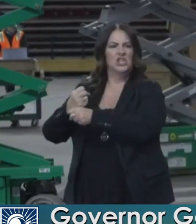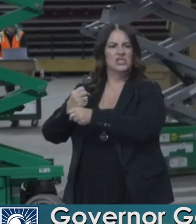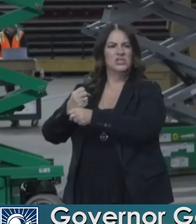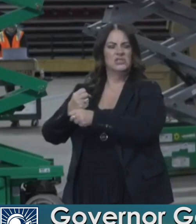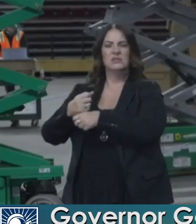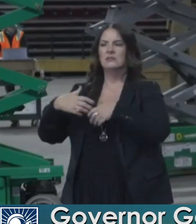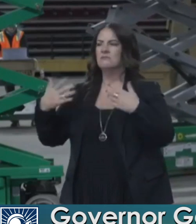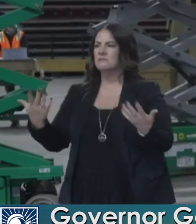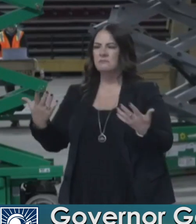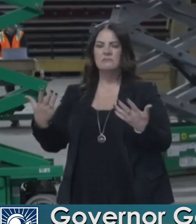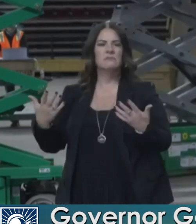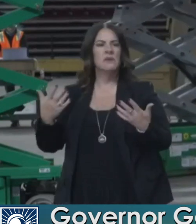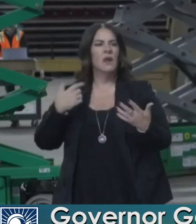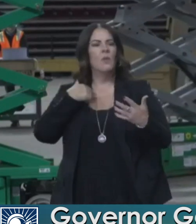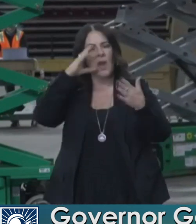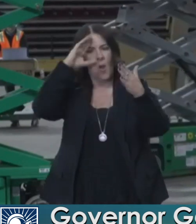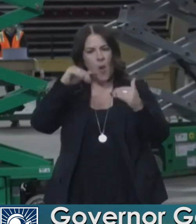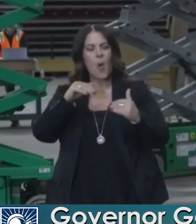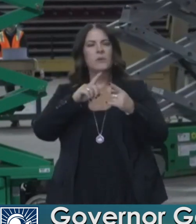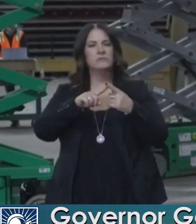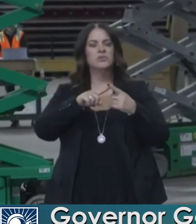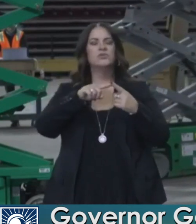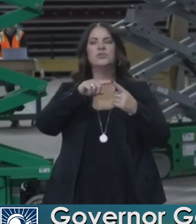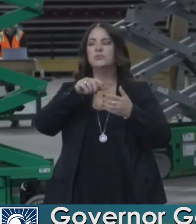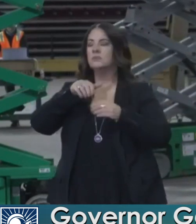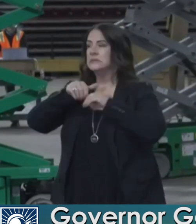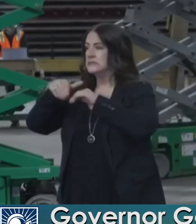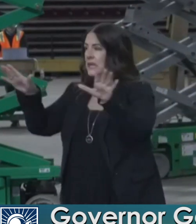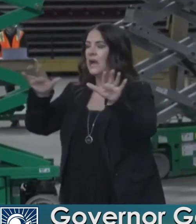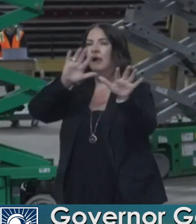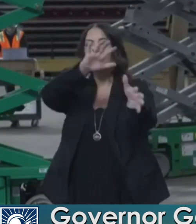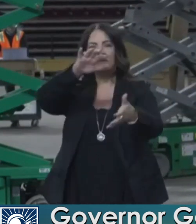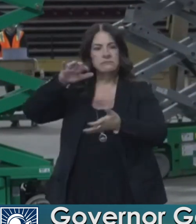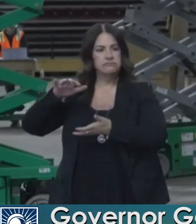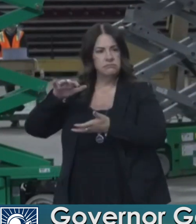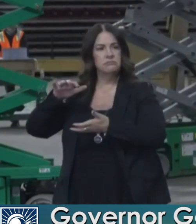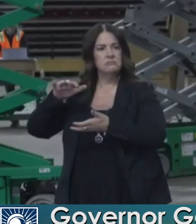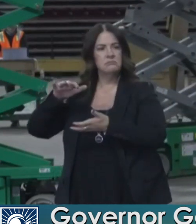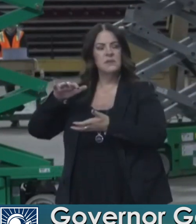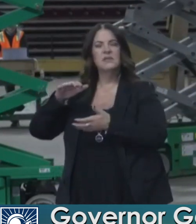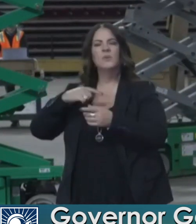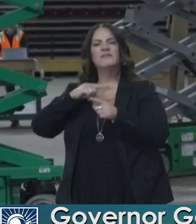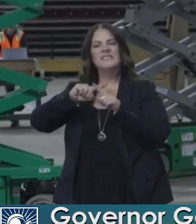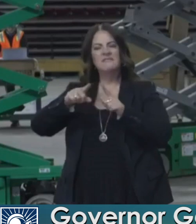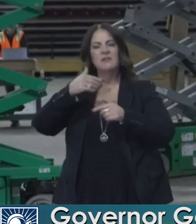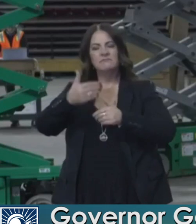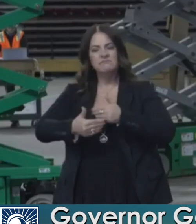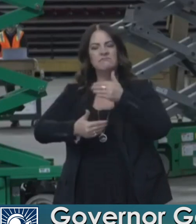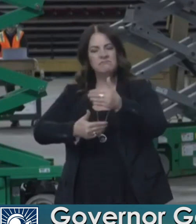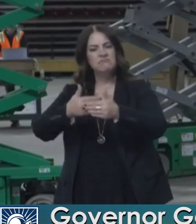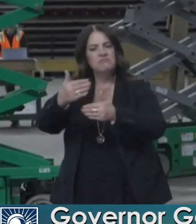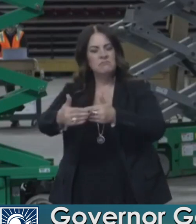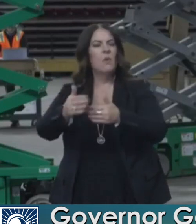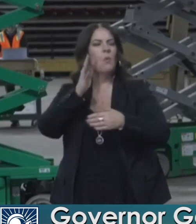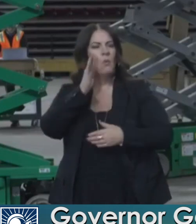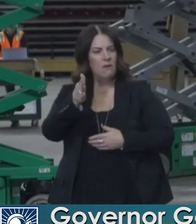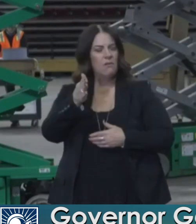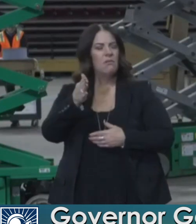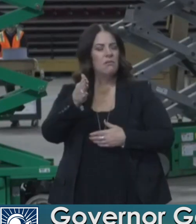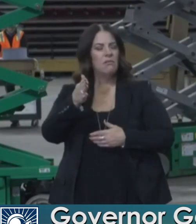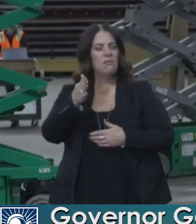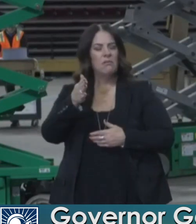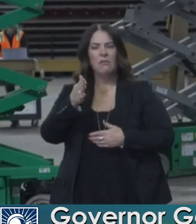empty. Millions more we hope to replenish. And so as we go into different phases, to Phil's question about different